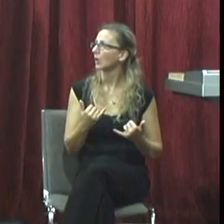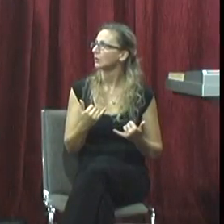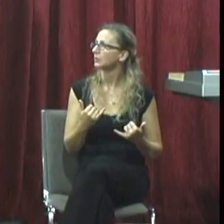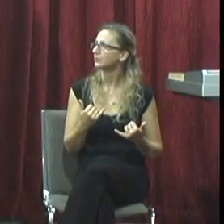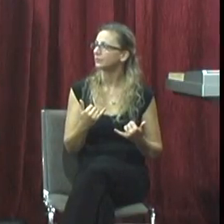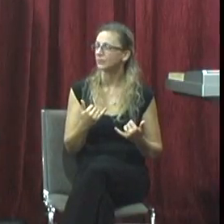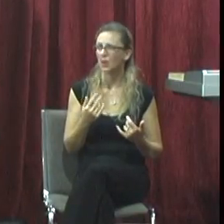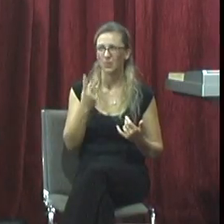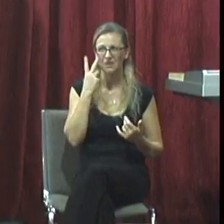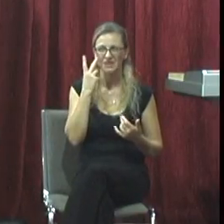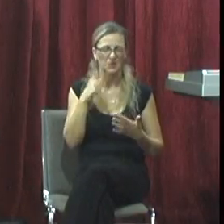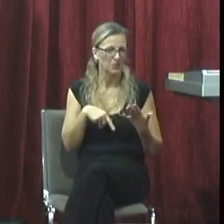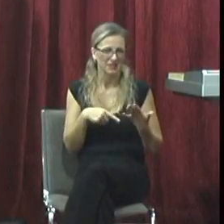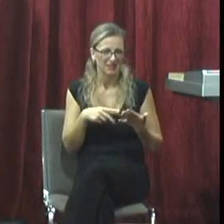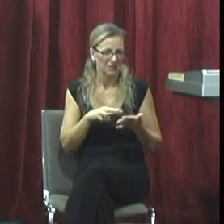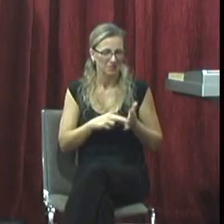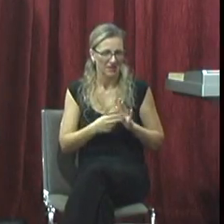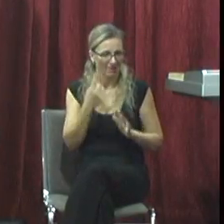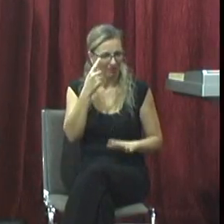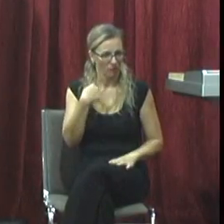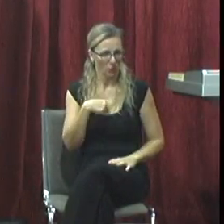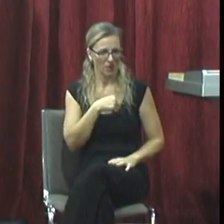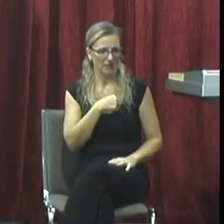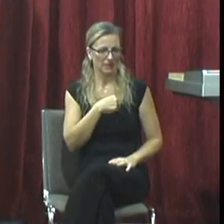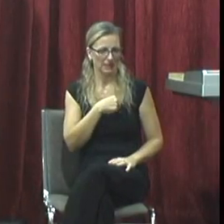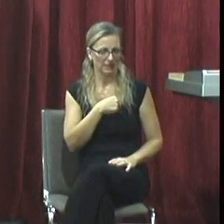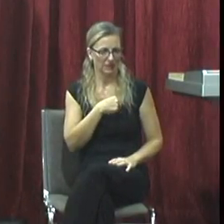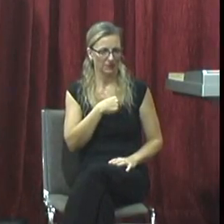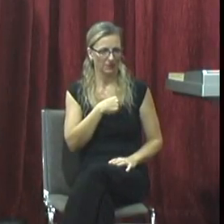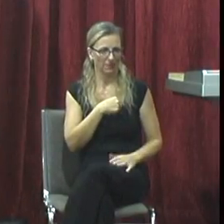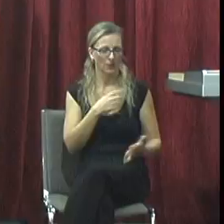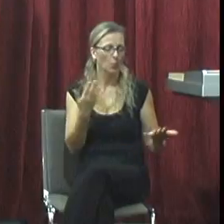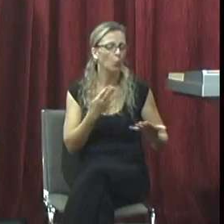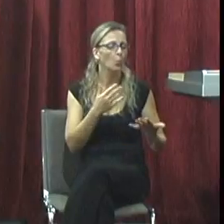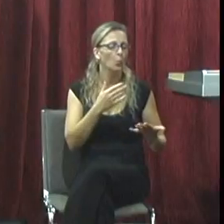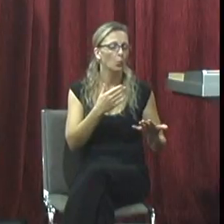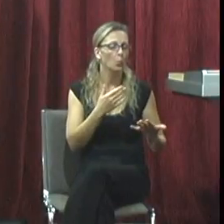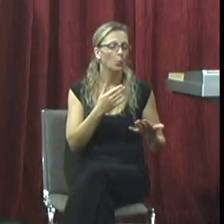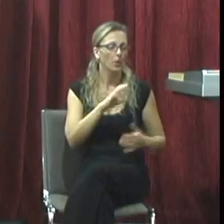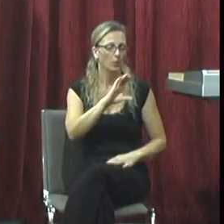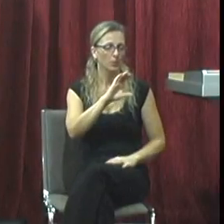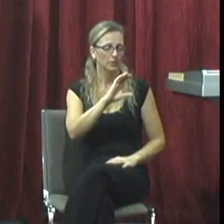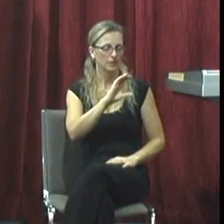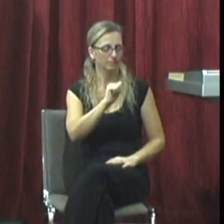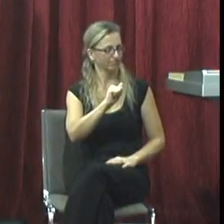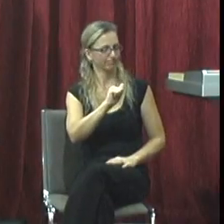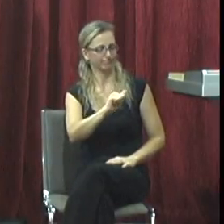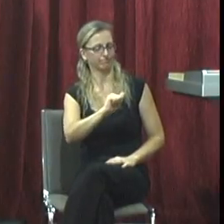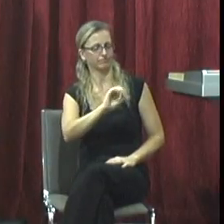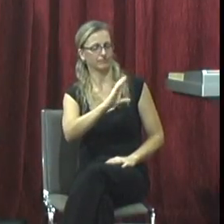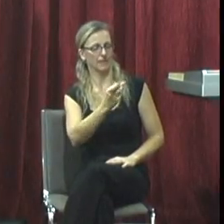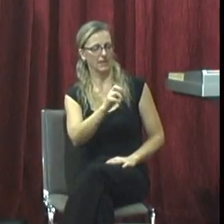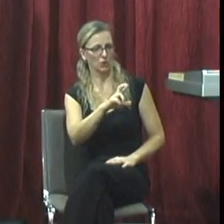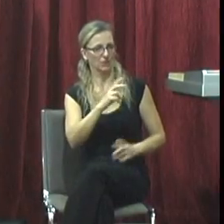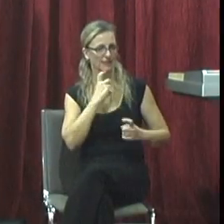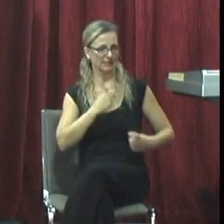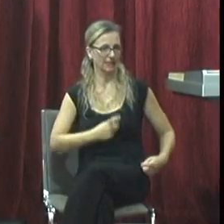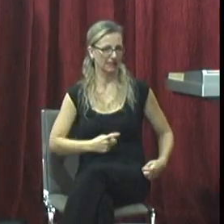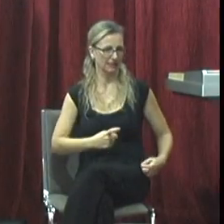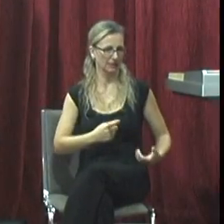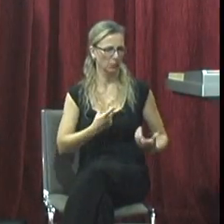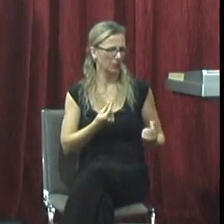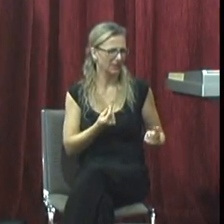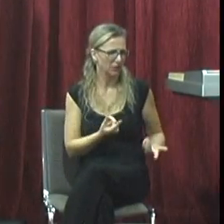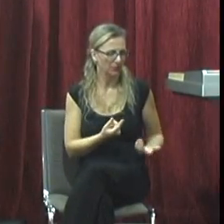saying to us. First of all, what were Achan's transgressions? What did he do? Well, as far as I could count, he broke